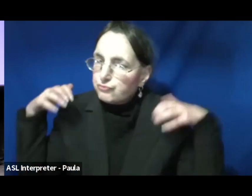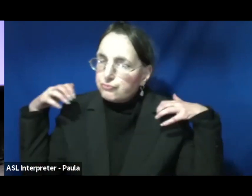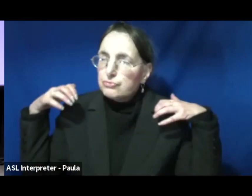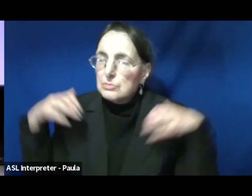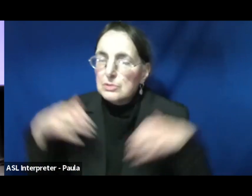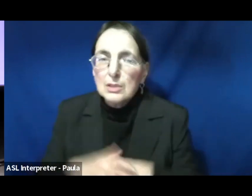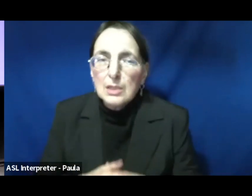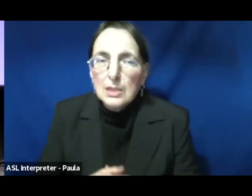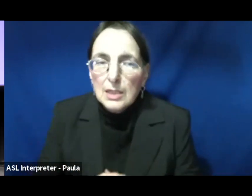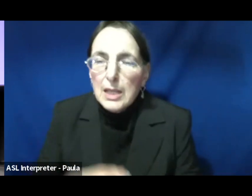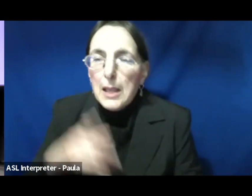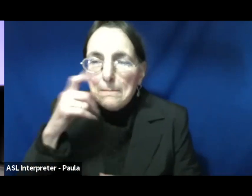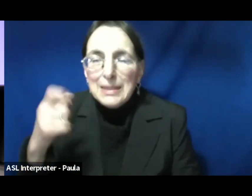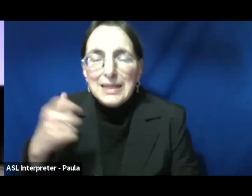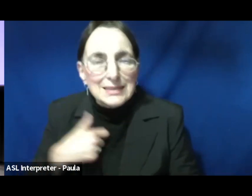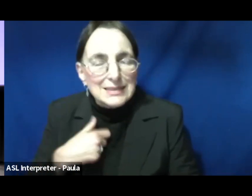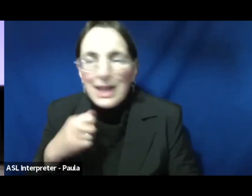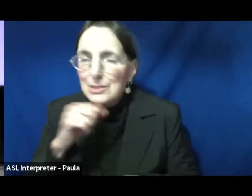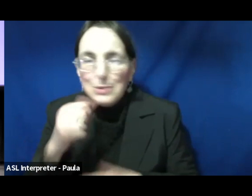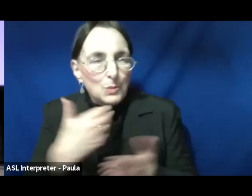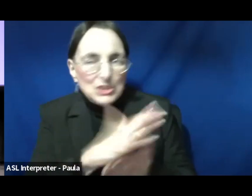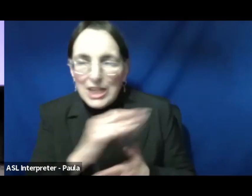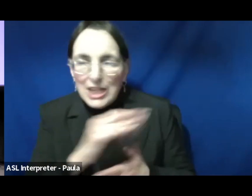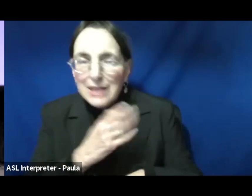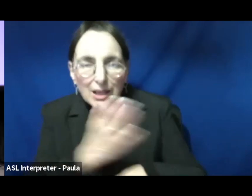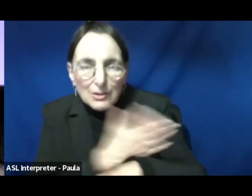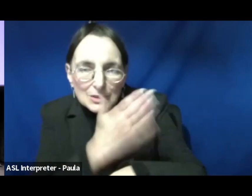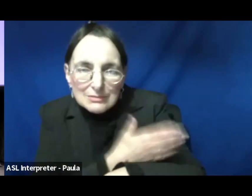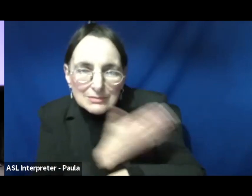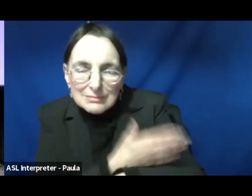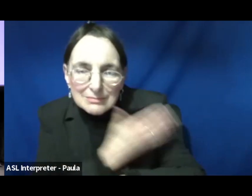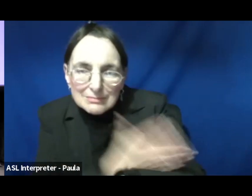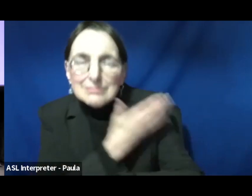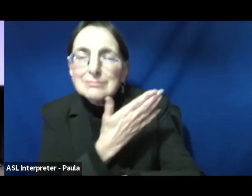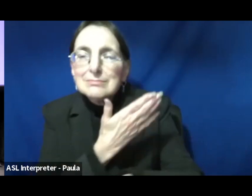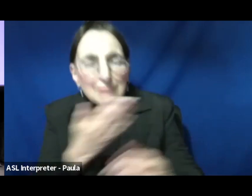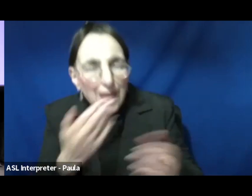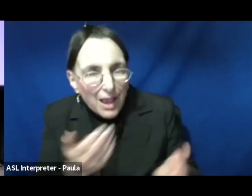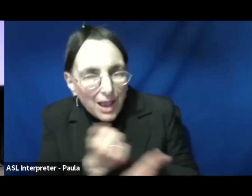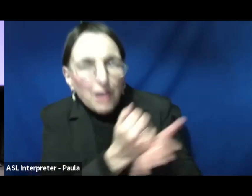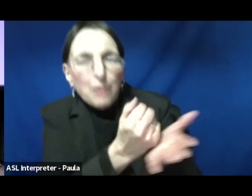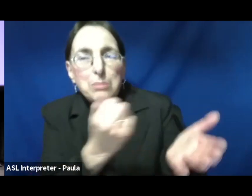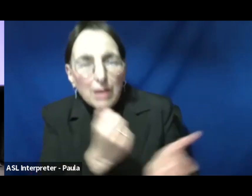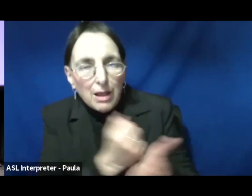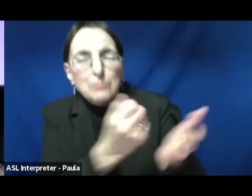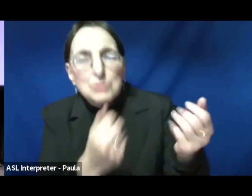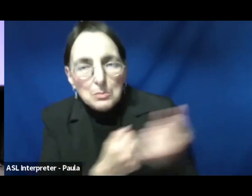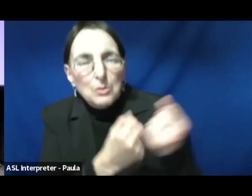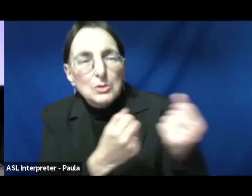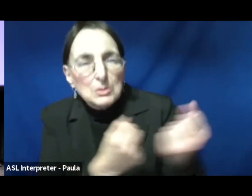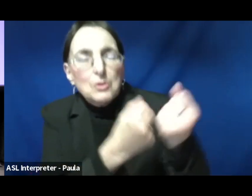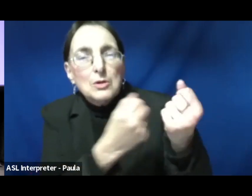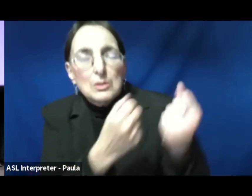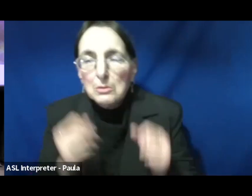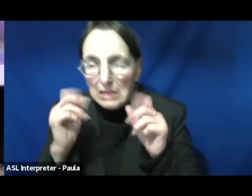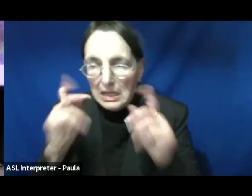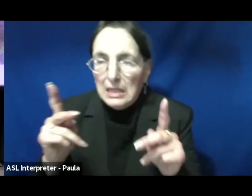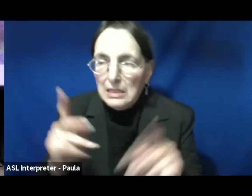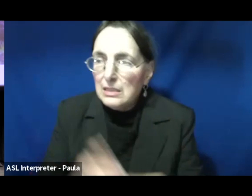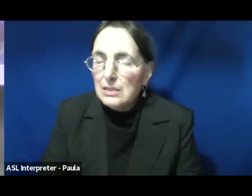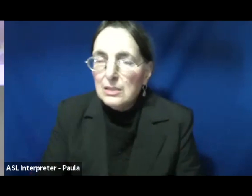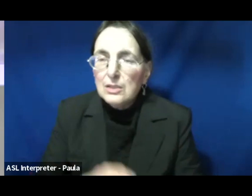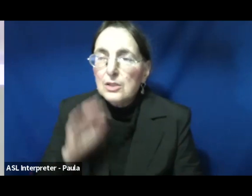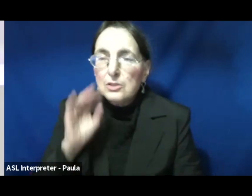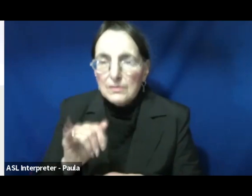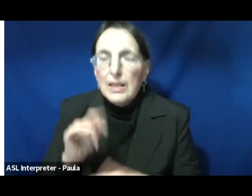I didn't pay her money, she didn't pay me money, I just uplifted what she knew. Okay? So that's what